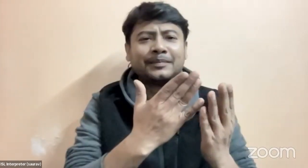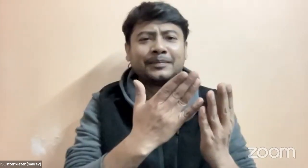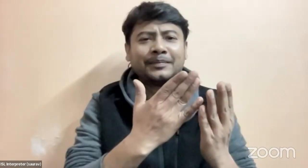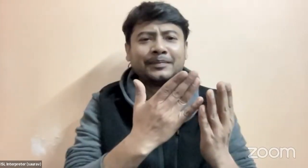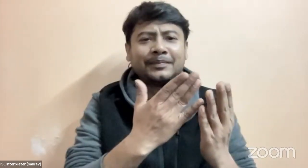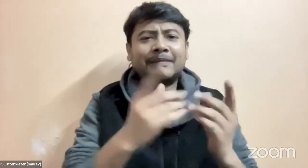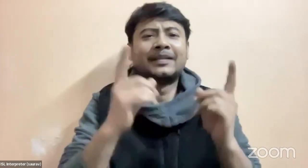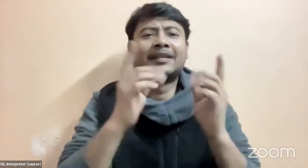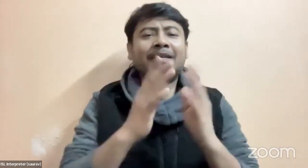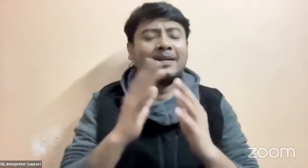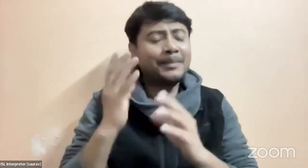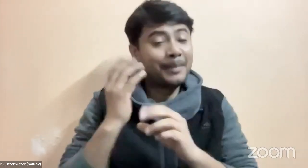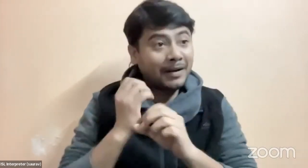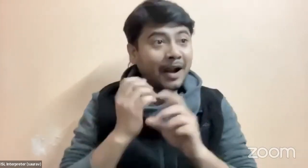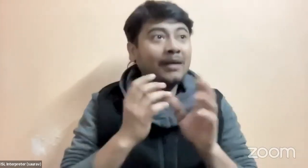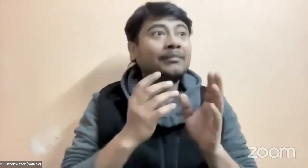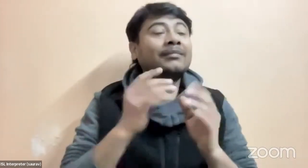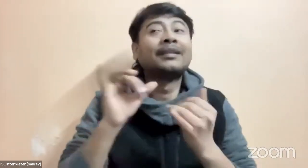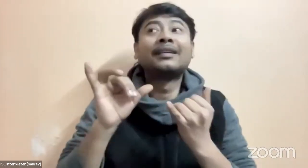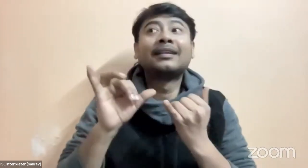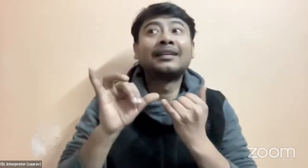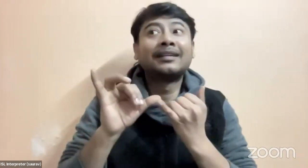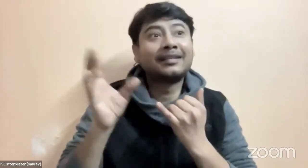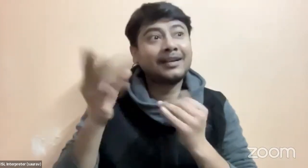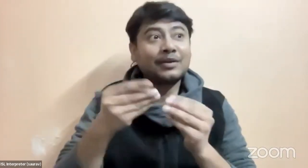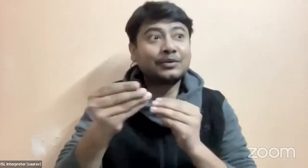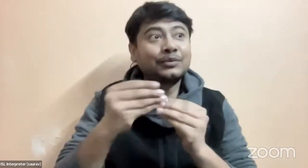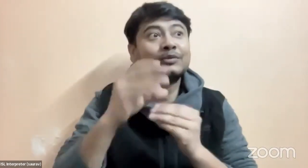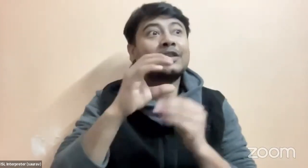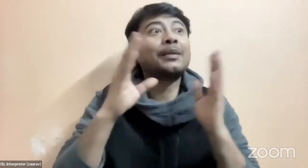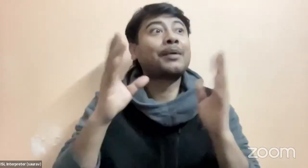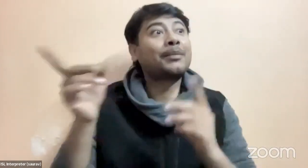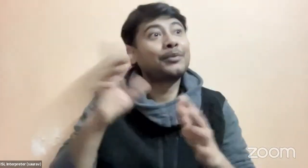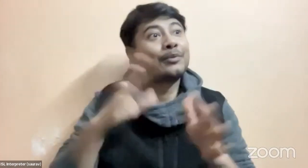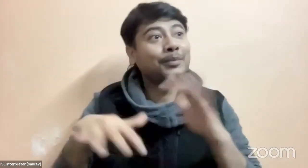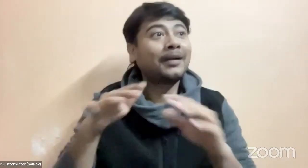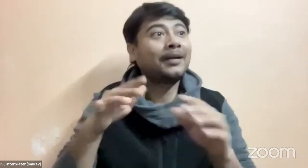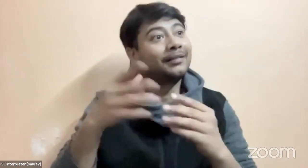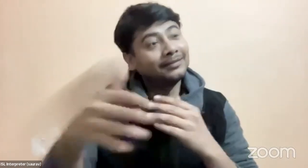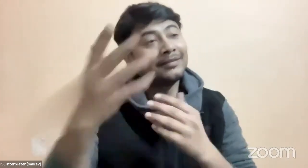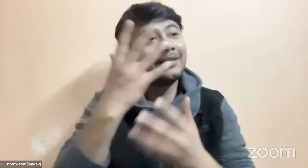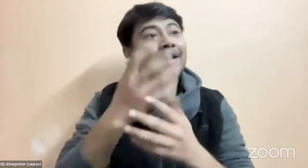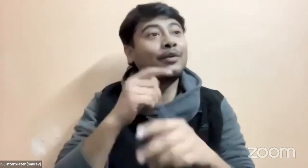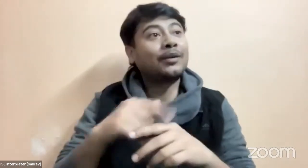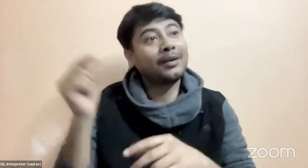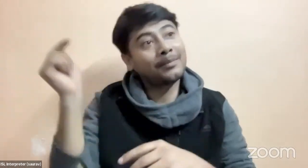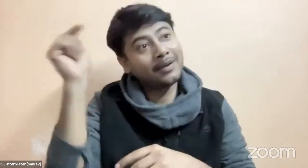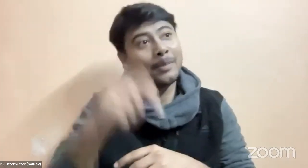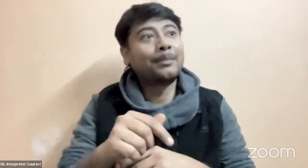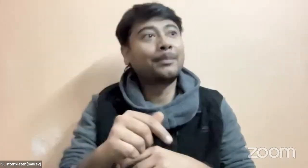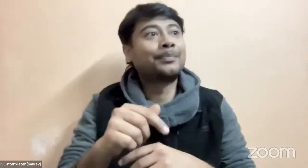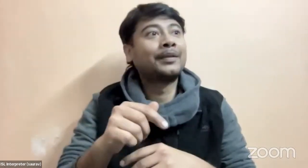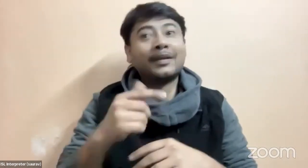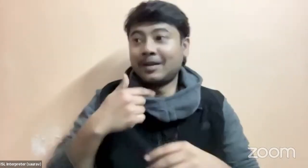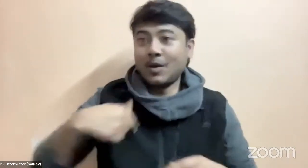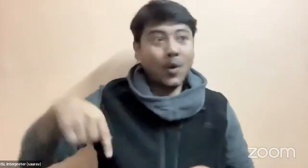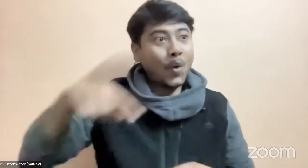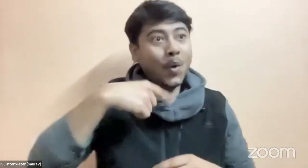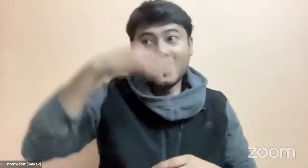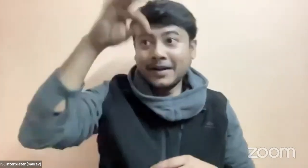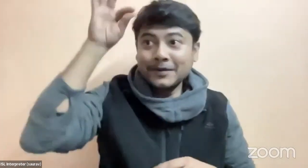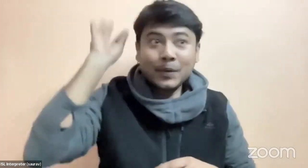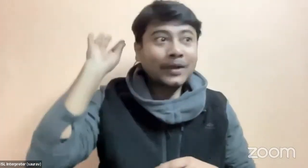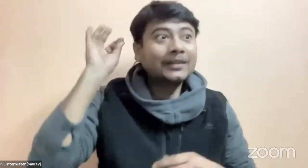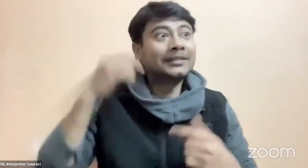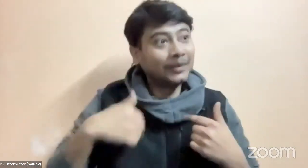Lord Krishna is coming as Chaitanya Mahaprabhu, as Gauranga. So we all devotees, we are